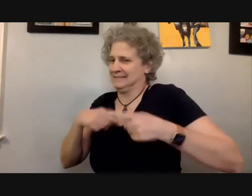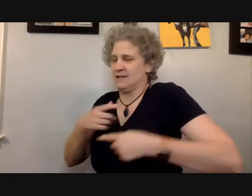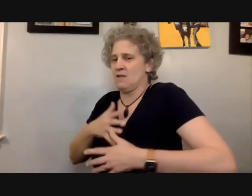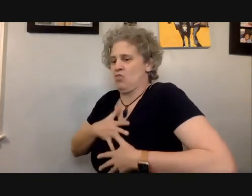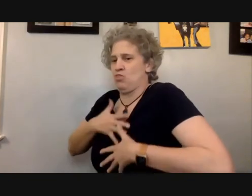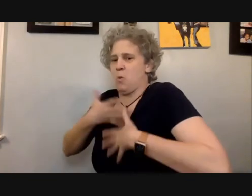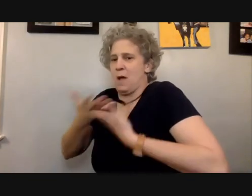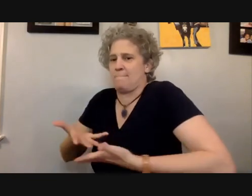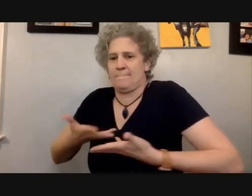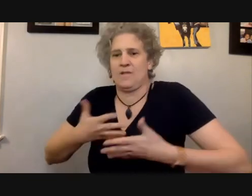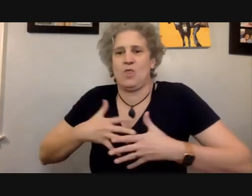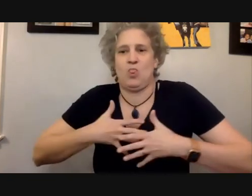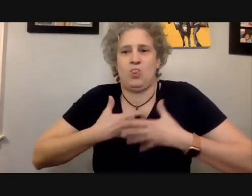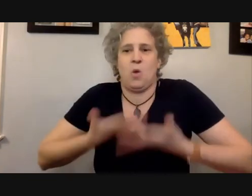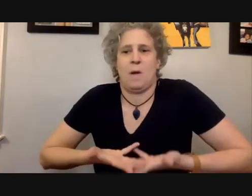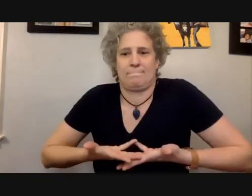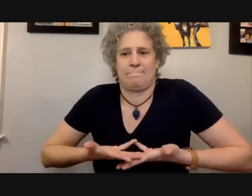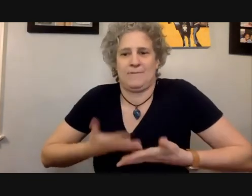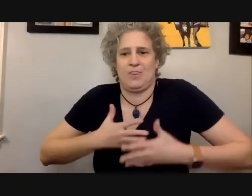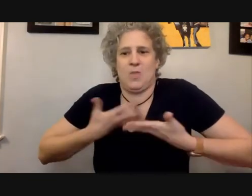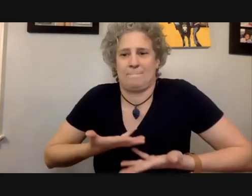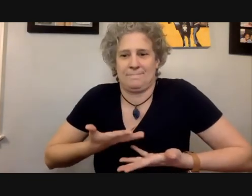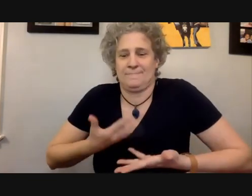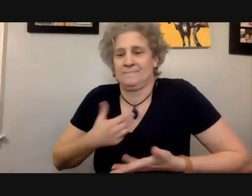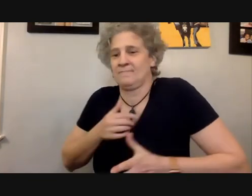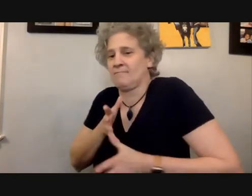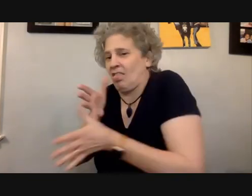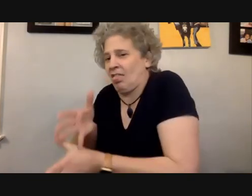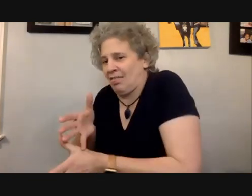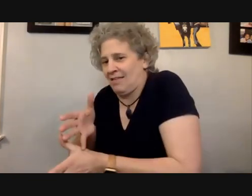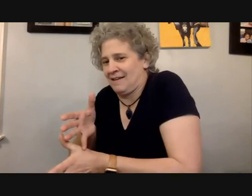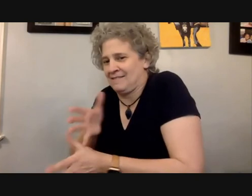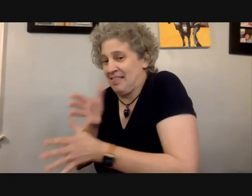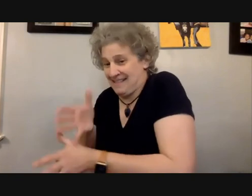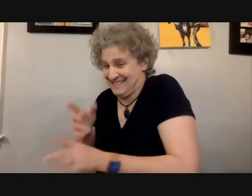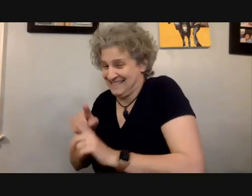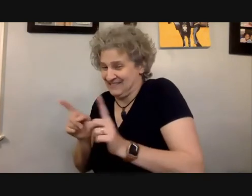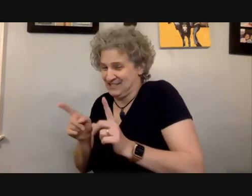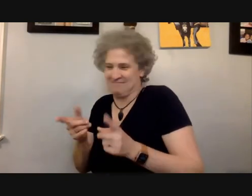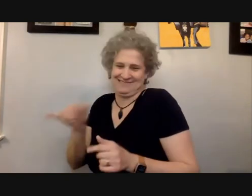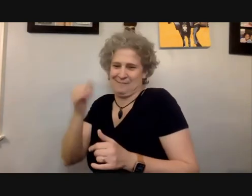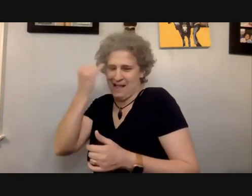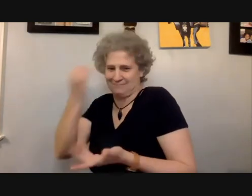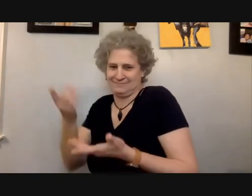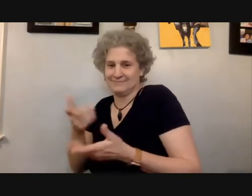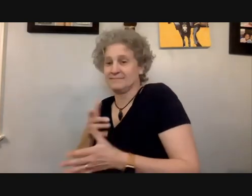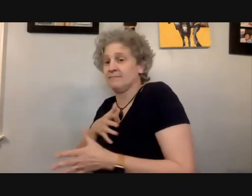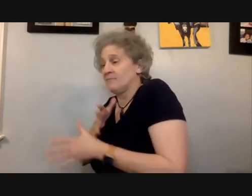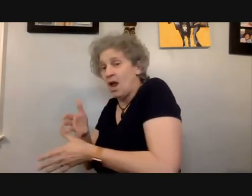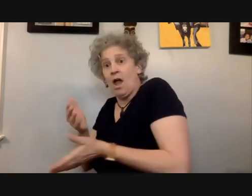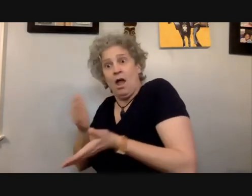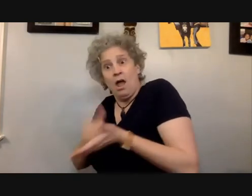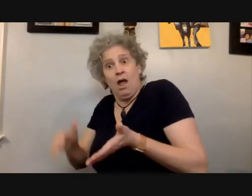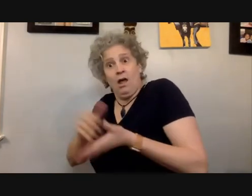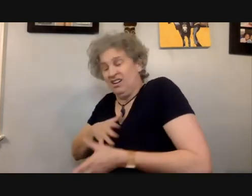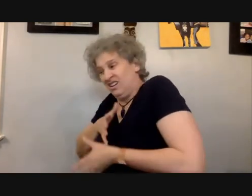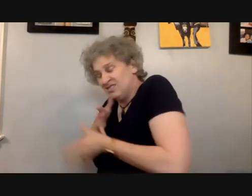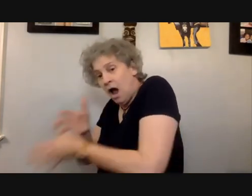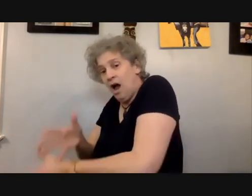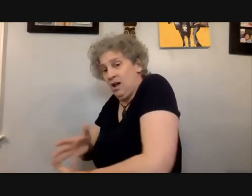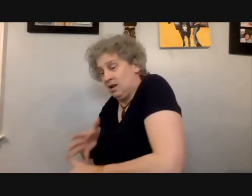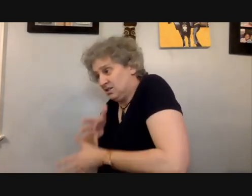And it's funny, my mother, again, she uses an older sign. She uses this for throw up. We use this now, a little bit of a difference there,